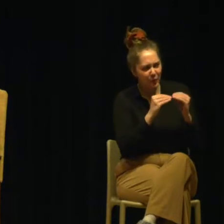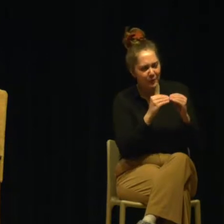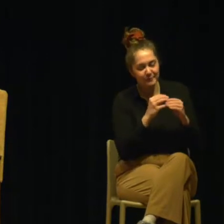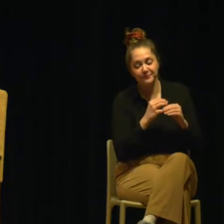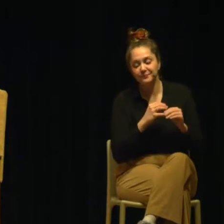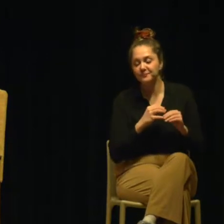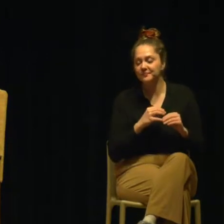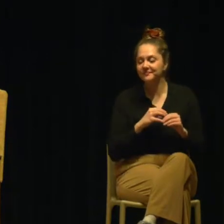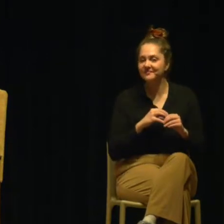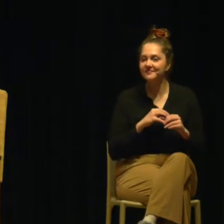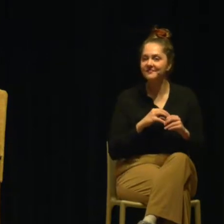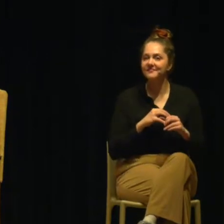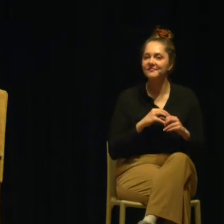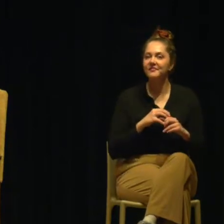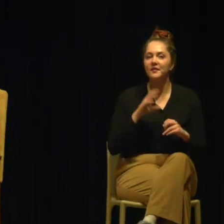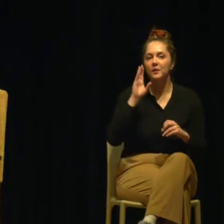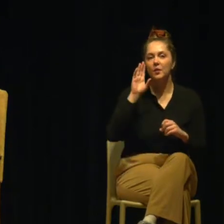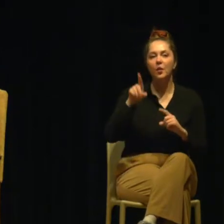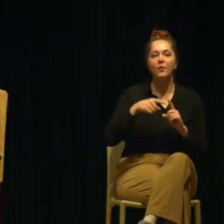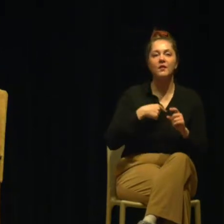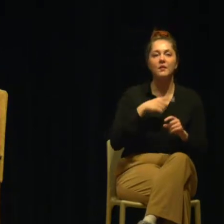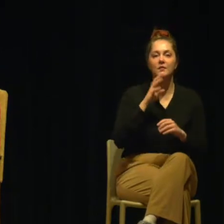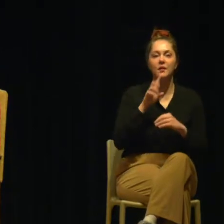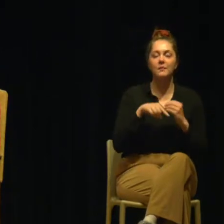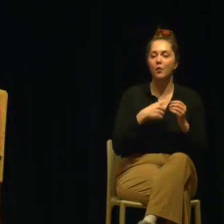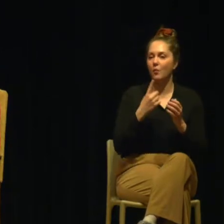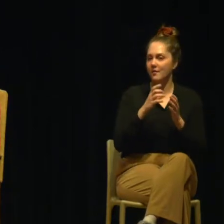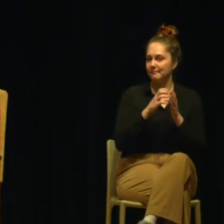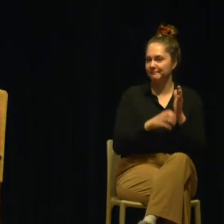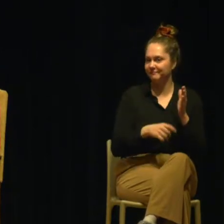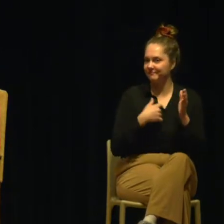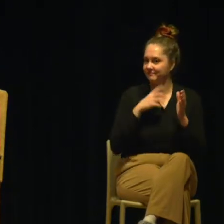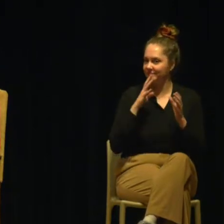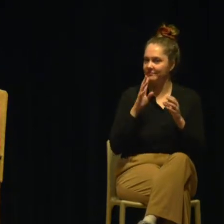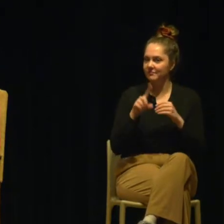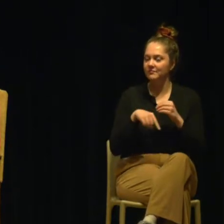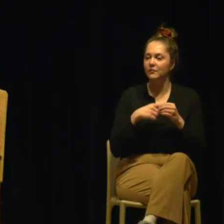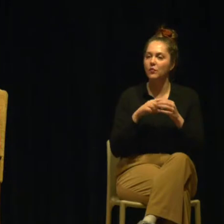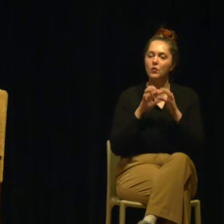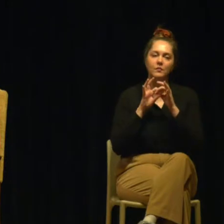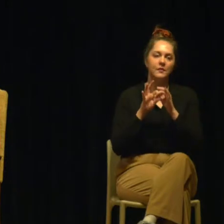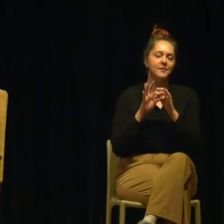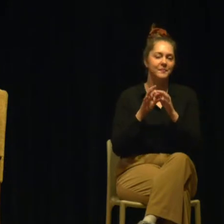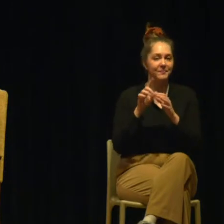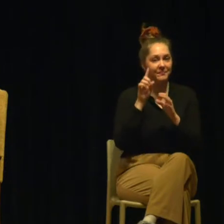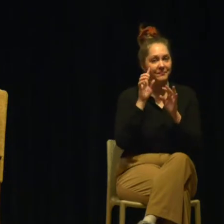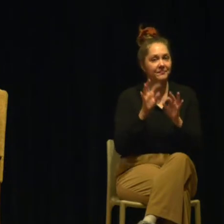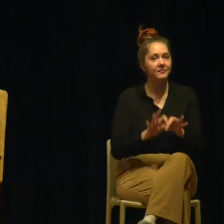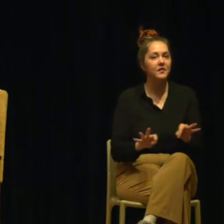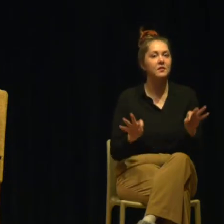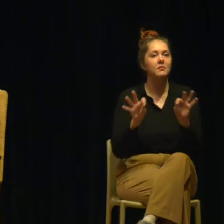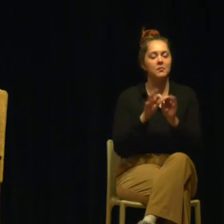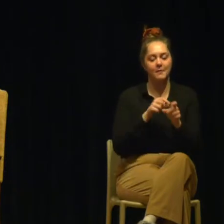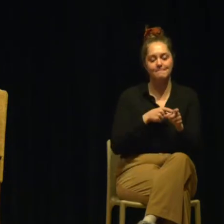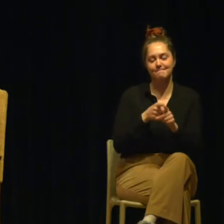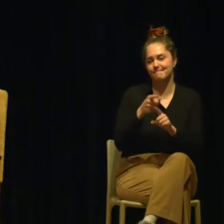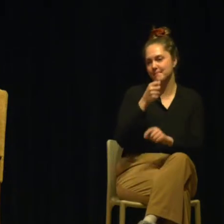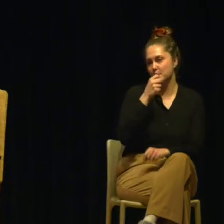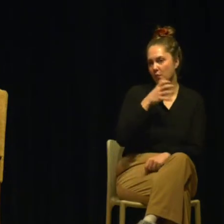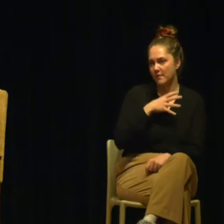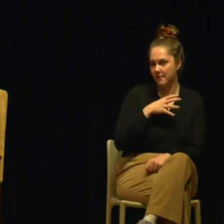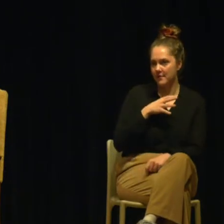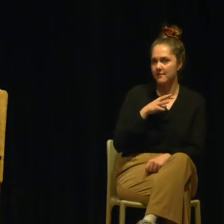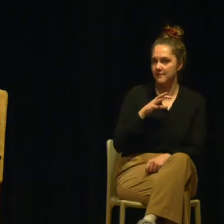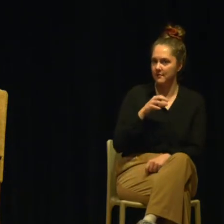Say a little more about it. When I was talking about, there is a section that I talk about just relationships. And I think the importance, particularly of women, of